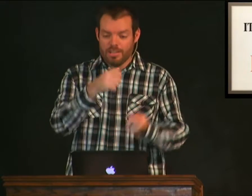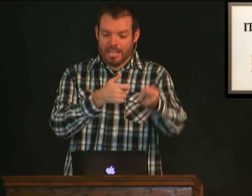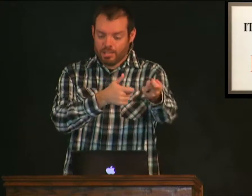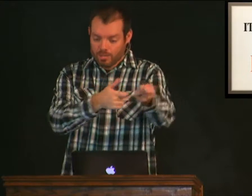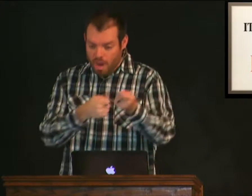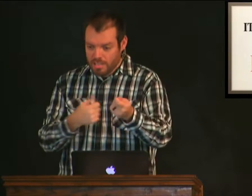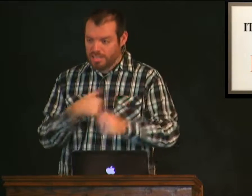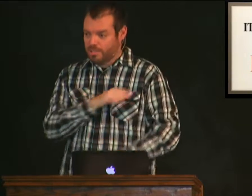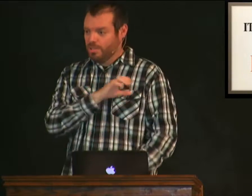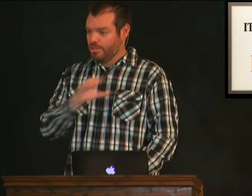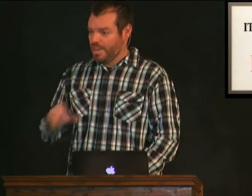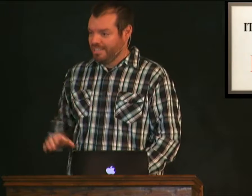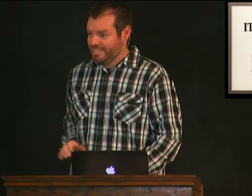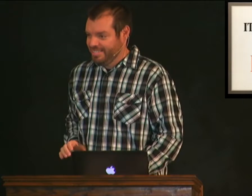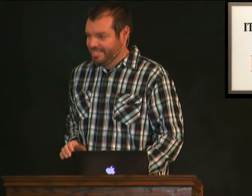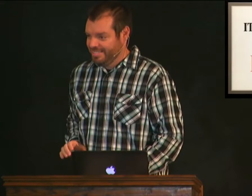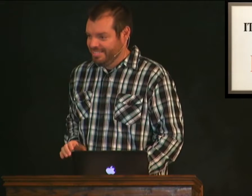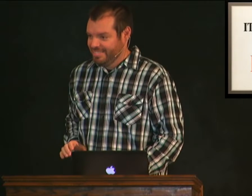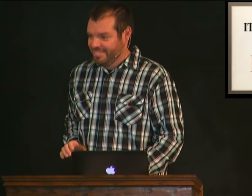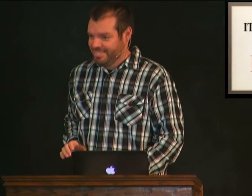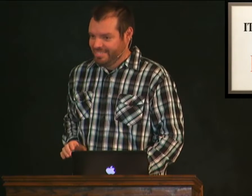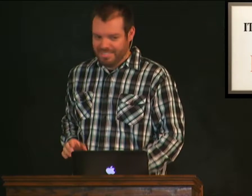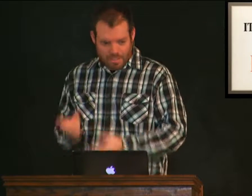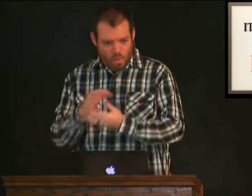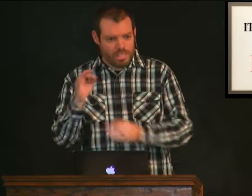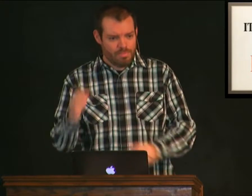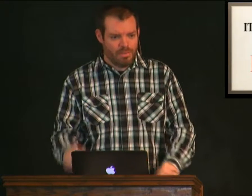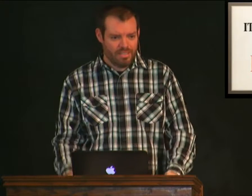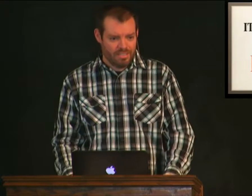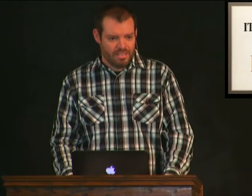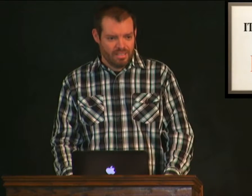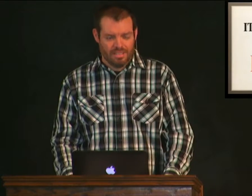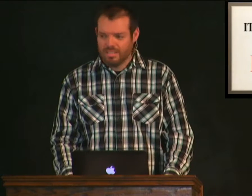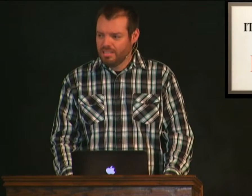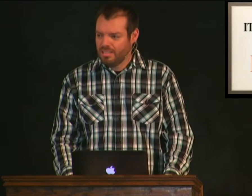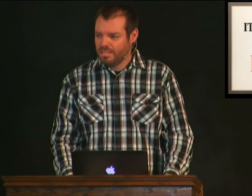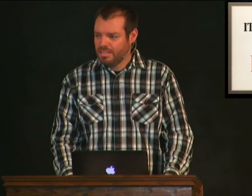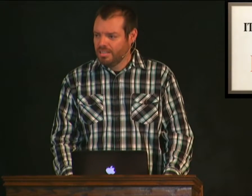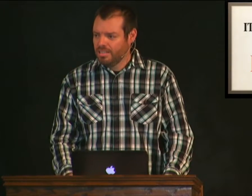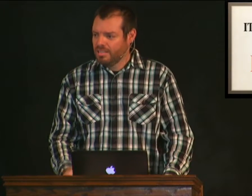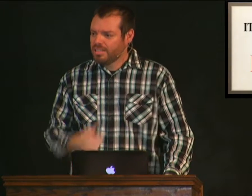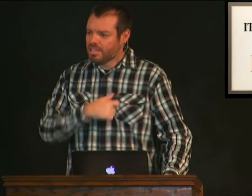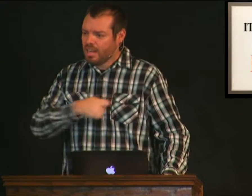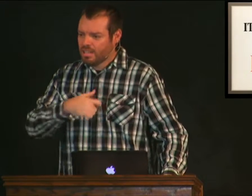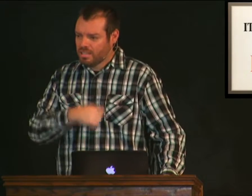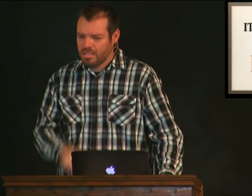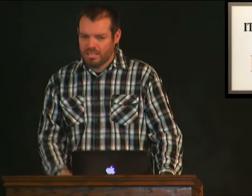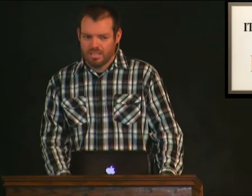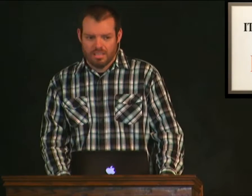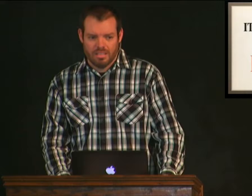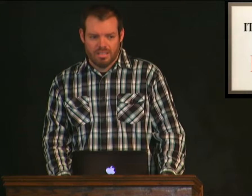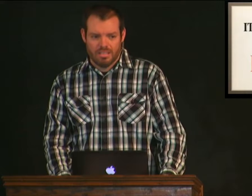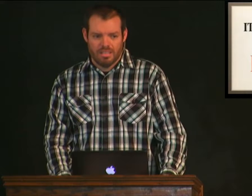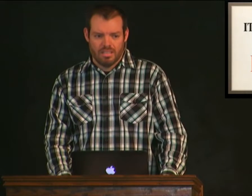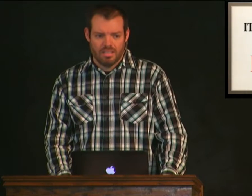The Spirit that draws us to Christ is the Holy Spirit. The tug.